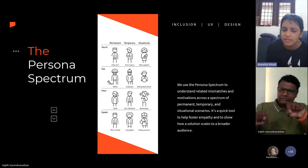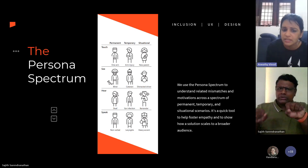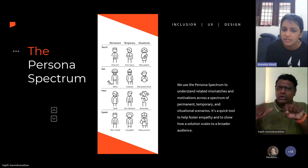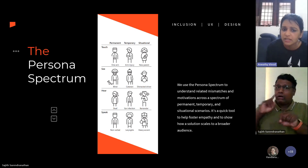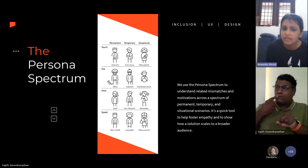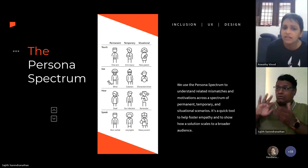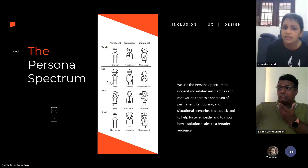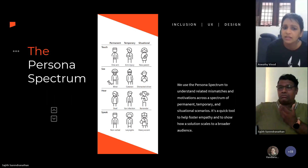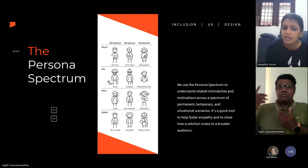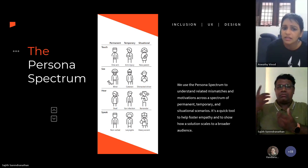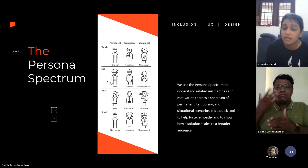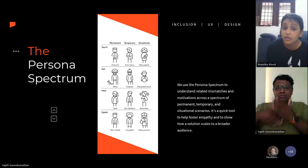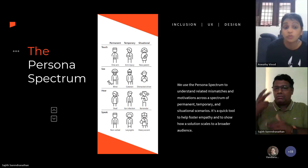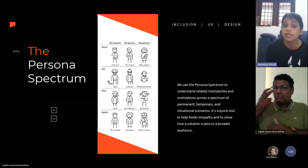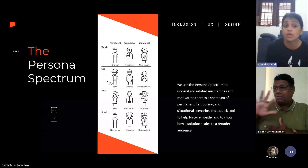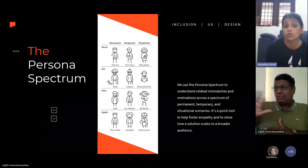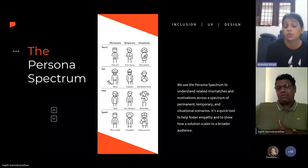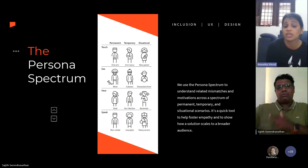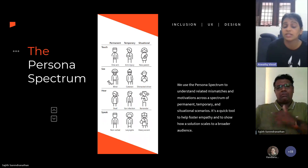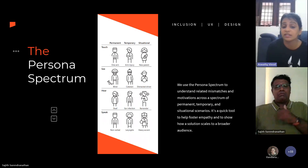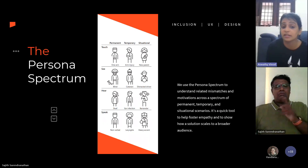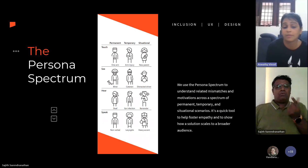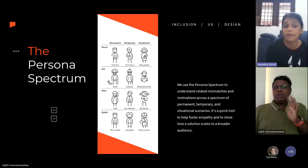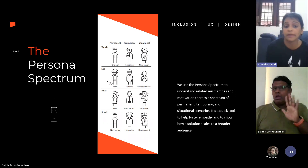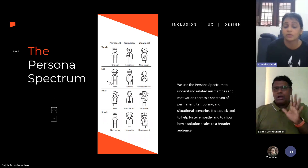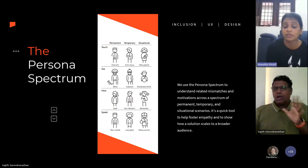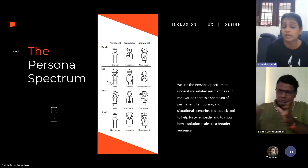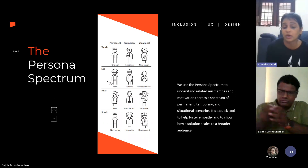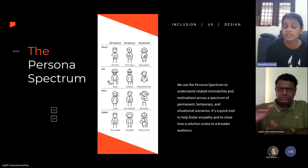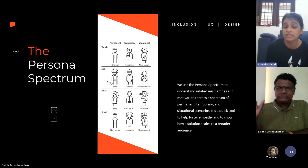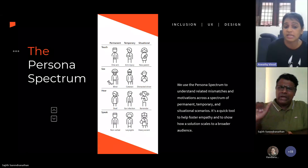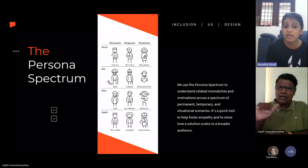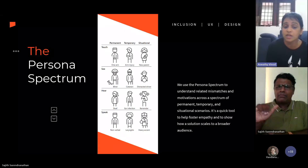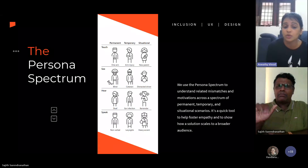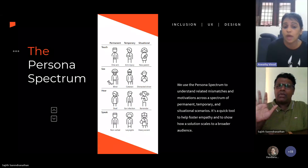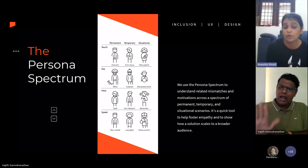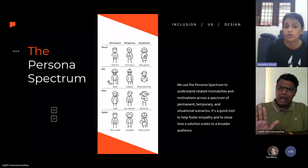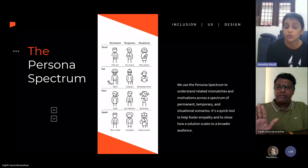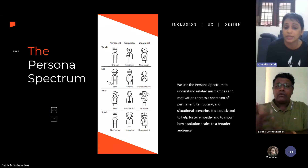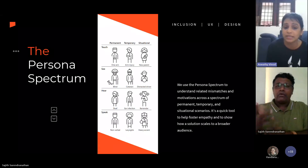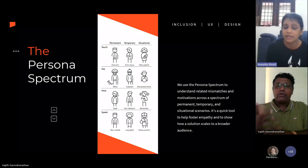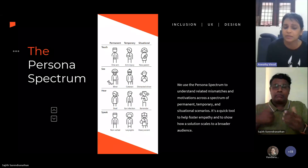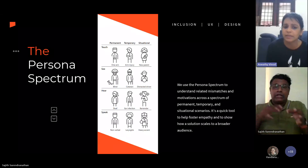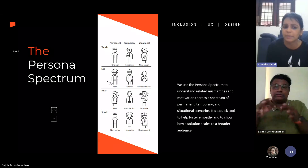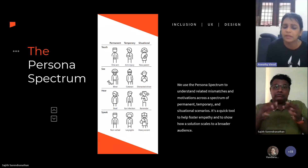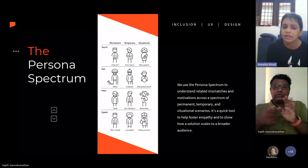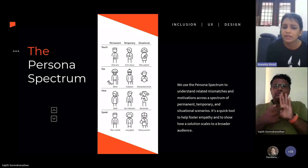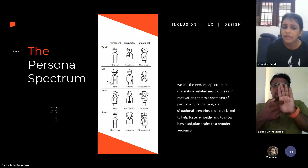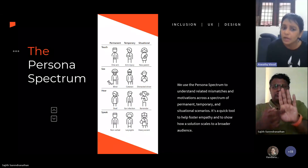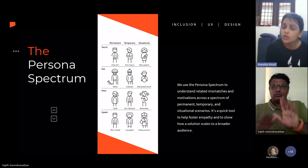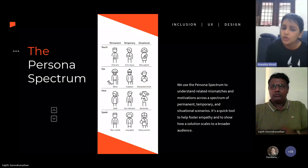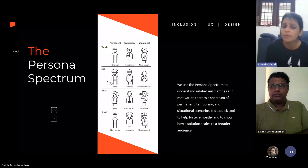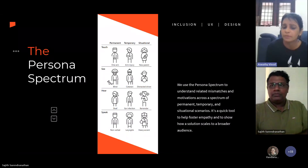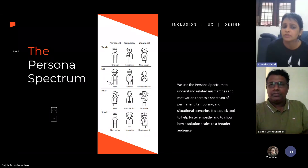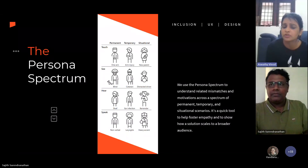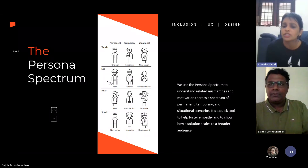of ways. Don't say, oh no, he's hearing impaired or they cannot see, so I'm not going to interact with them. They